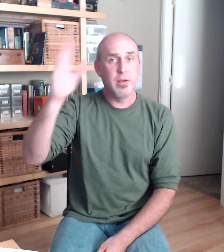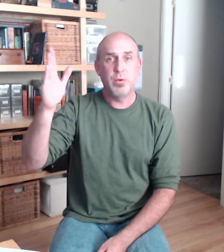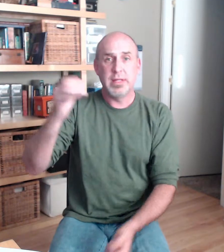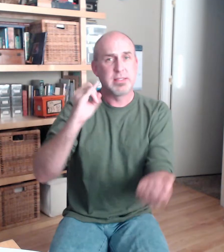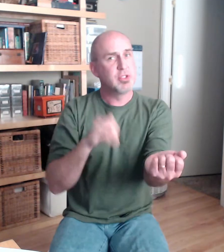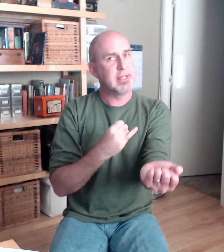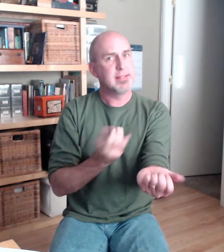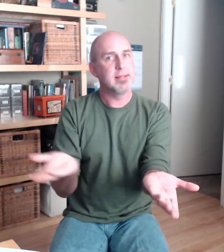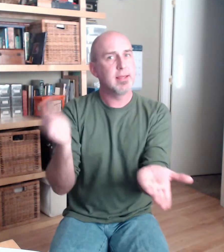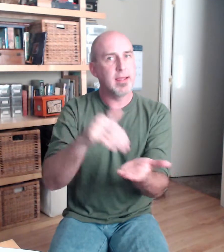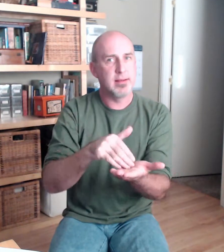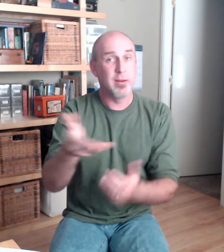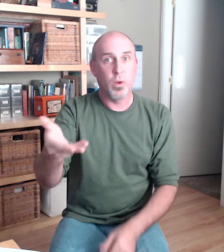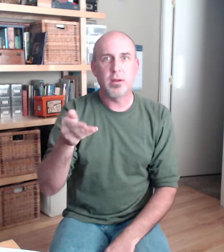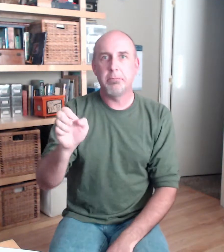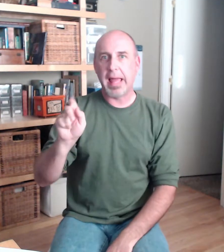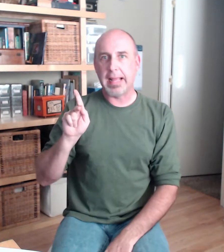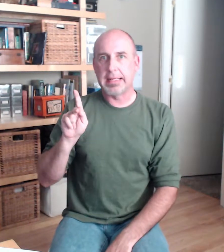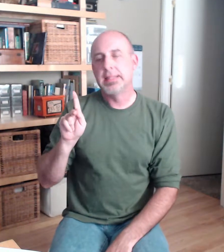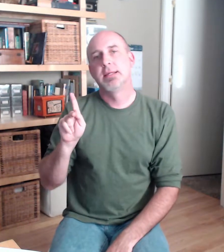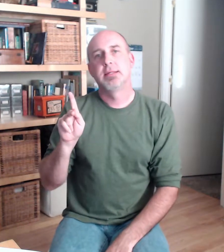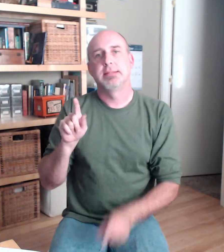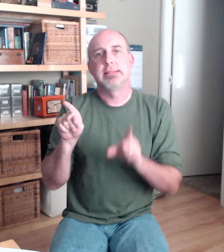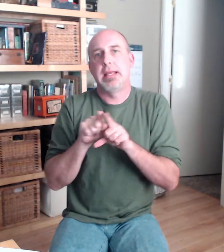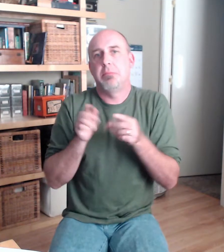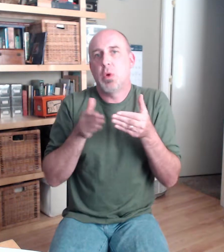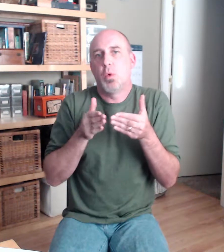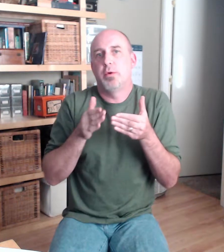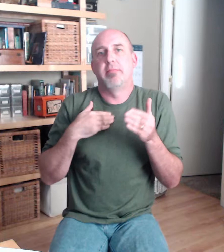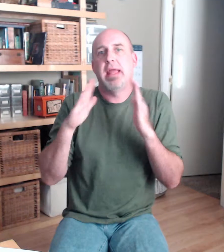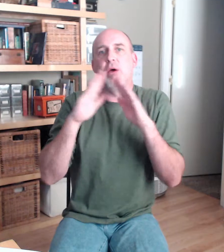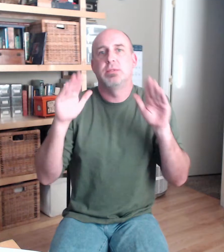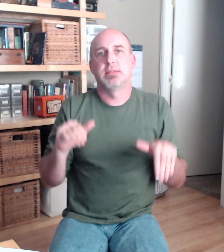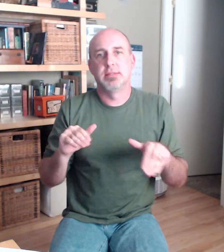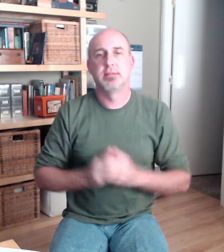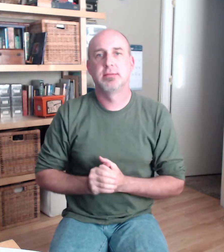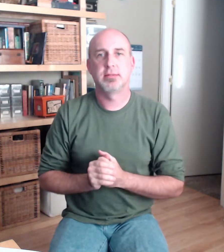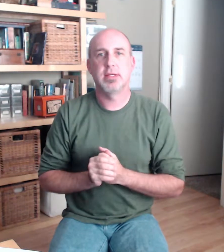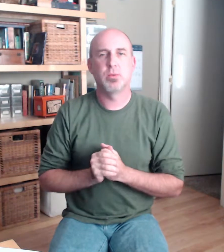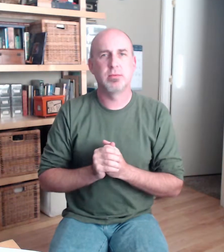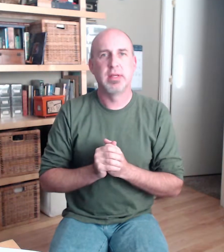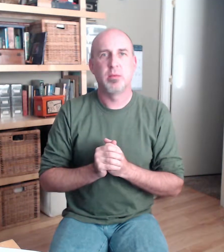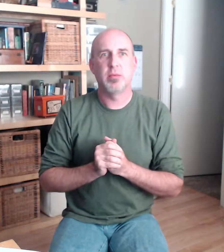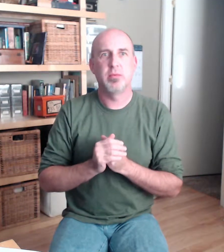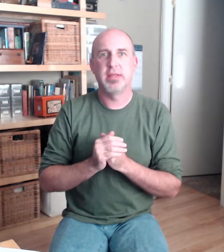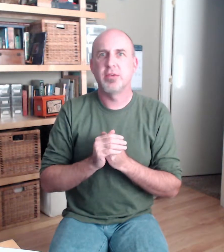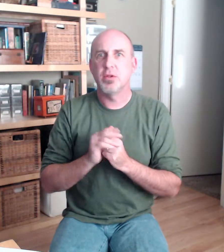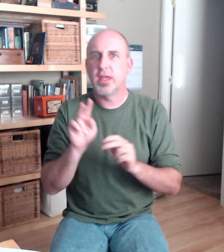Hello, it's Jason again, and welcome back in the same corner of my house. You guys will probably, if you look